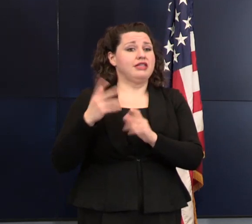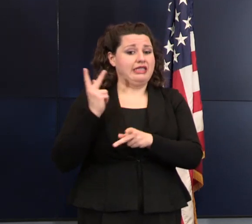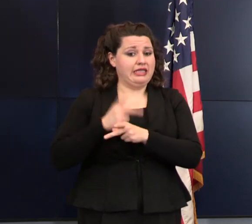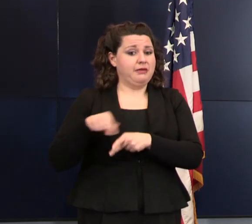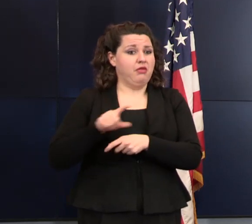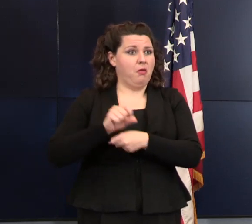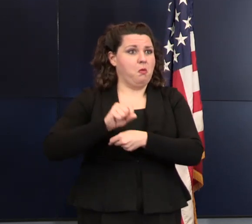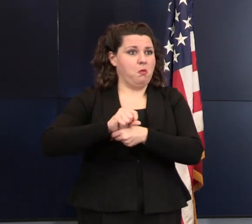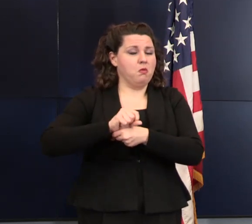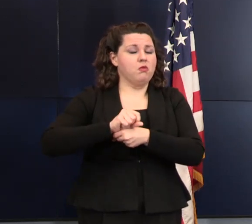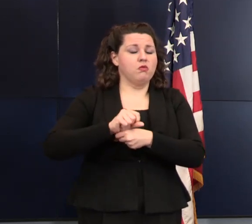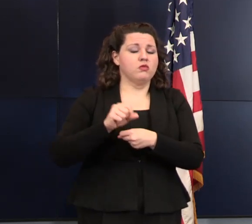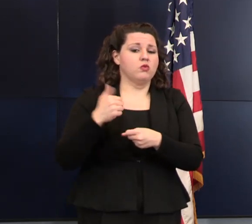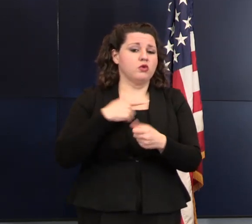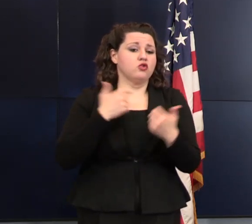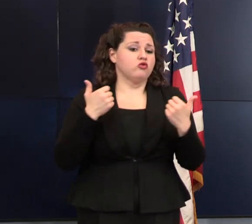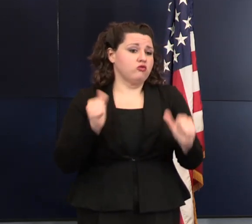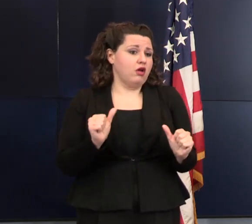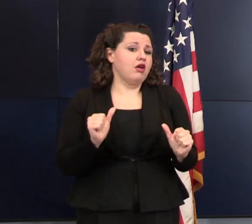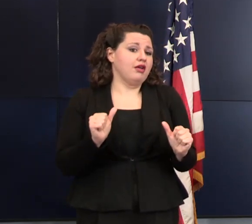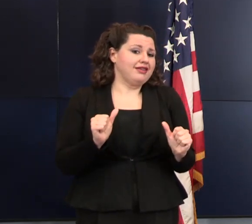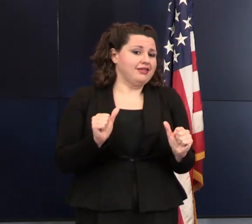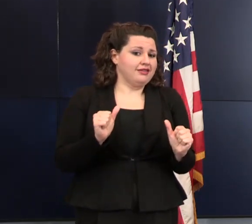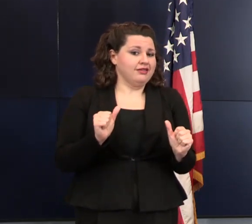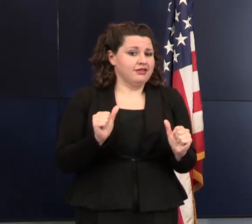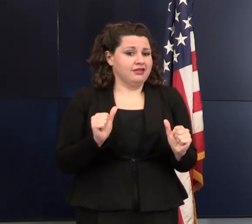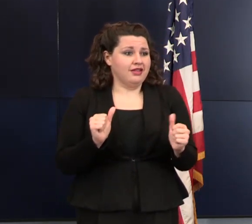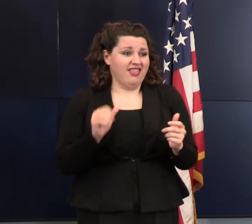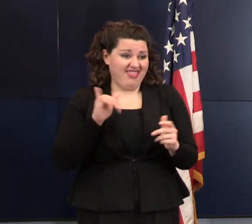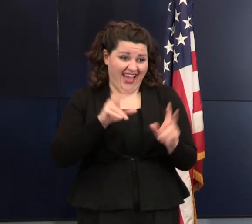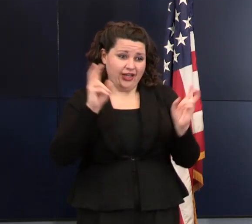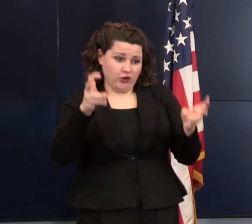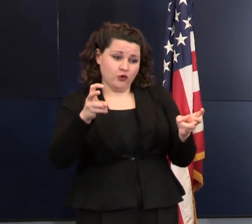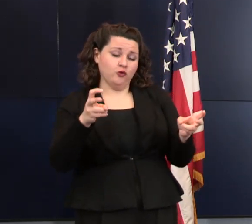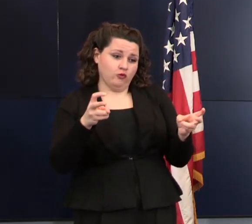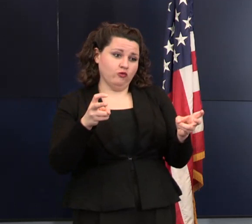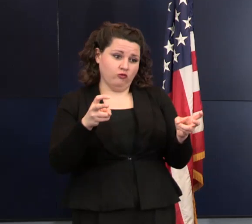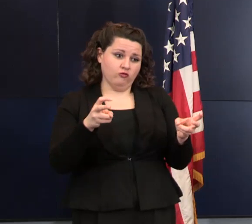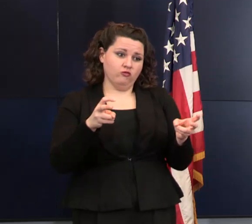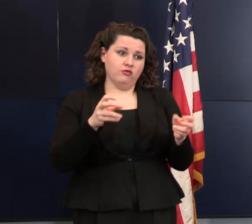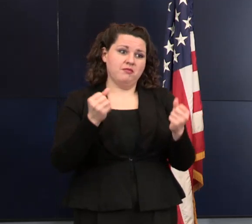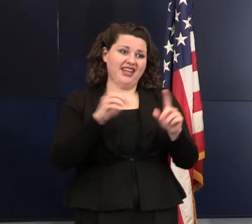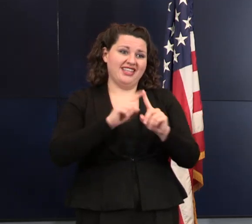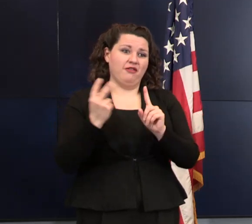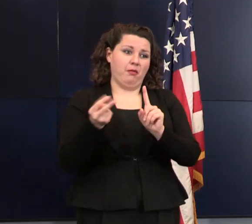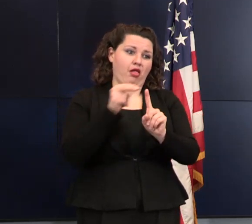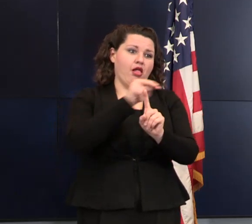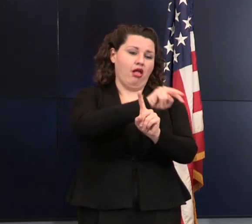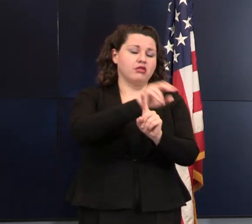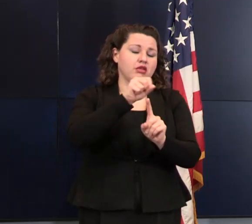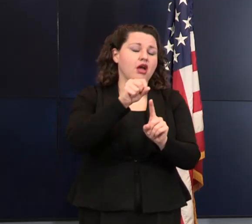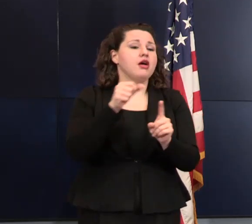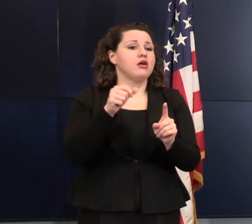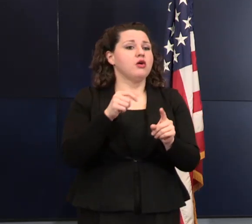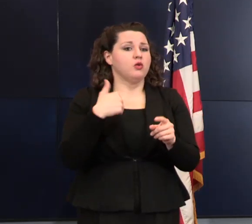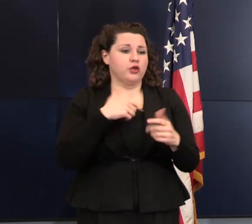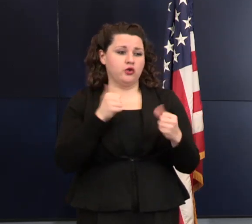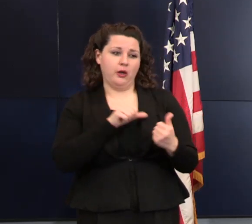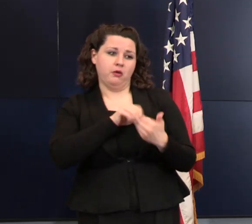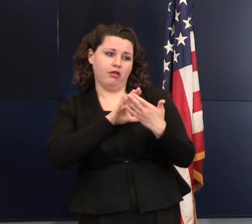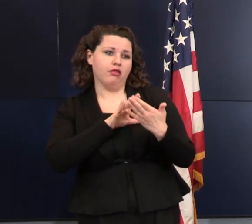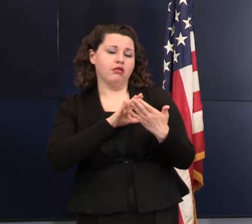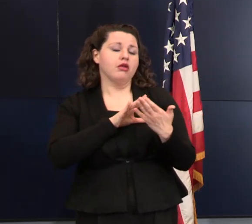And so we're trying to attack that very issue from a lot of different perspectives. So again, we'll take a look at what